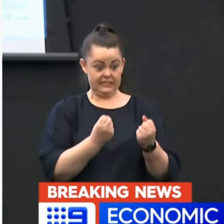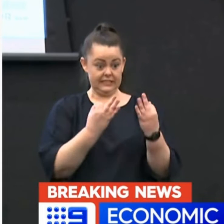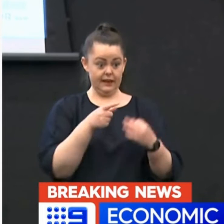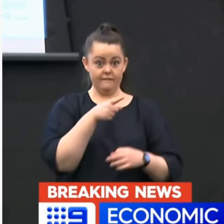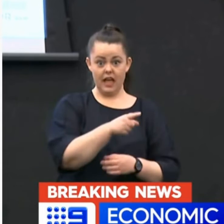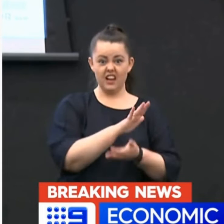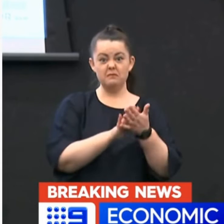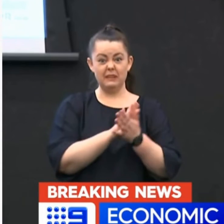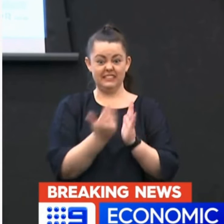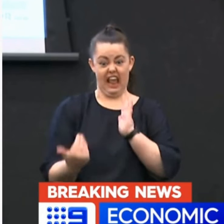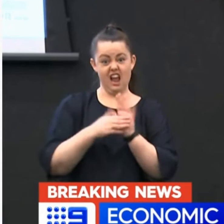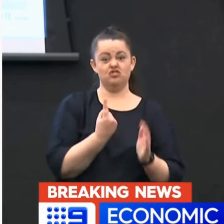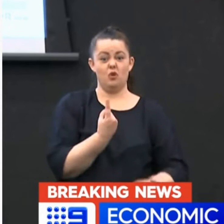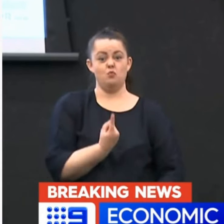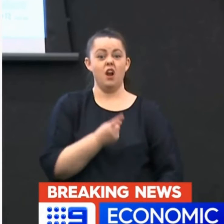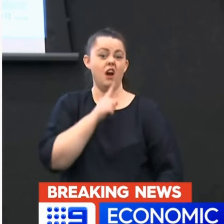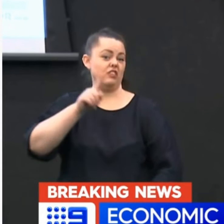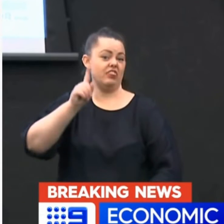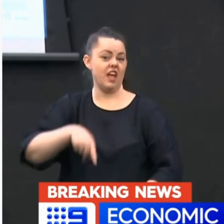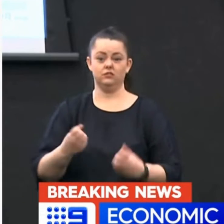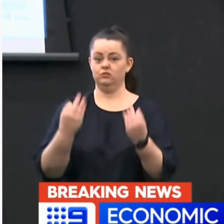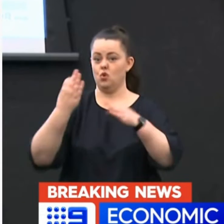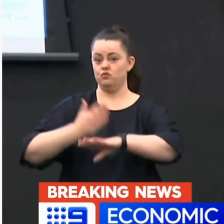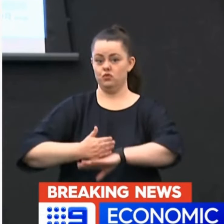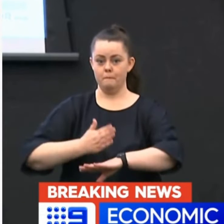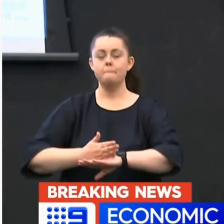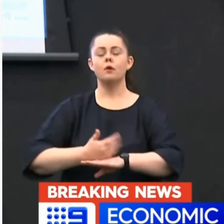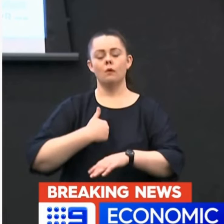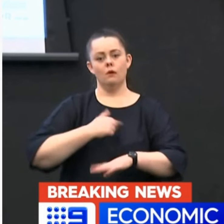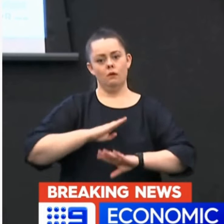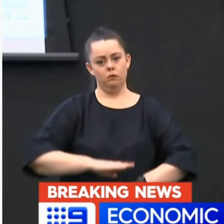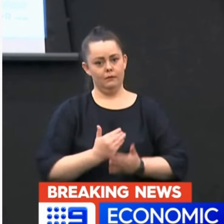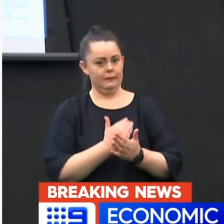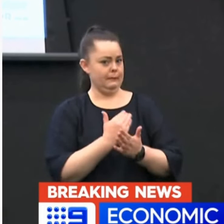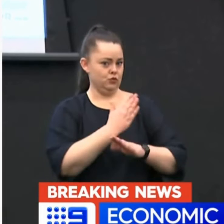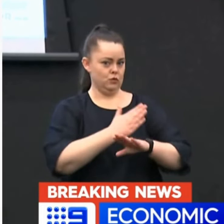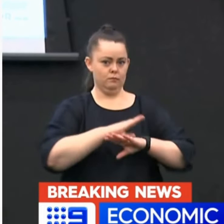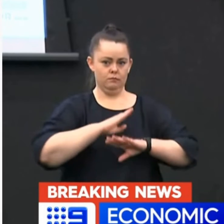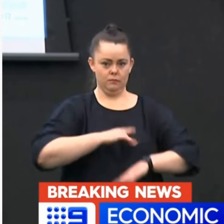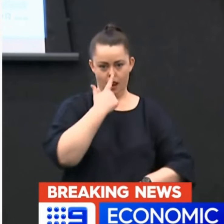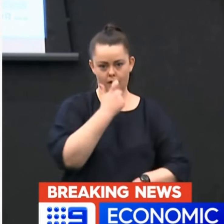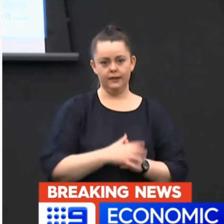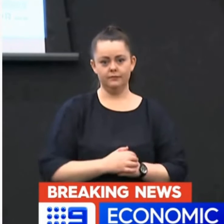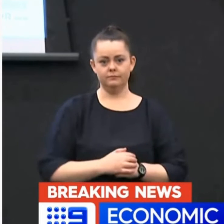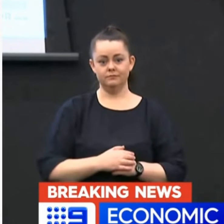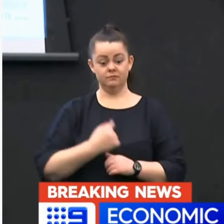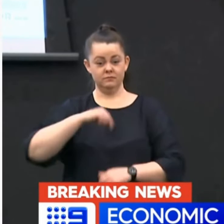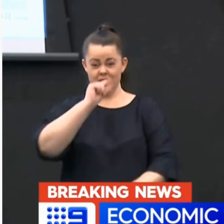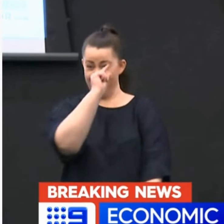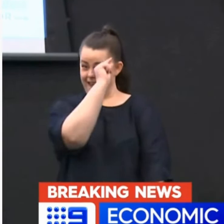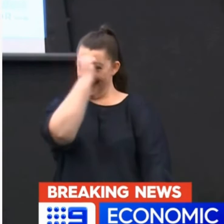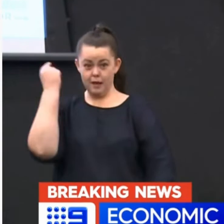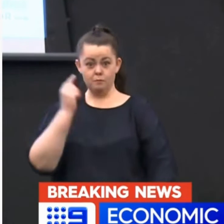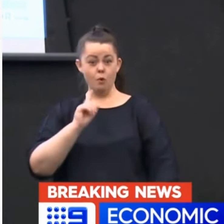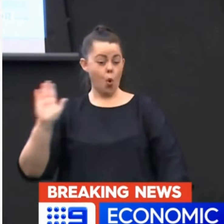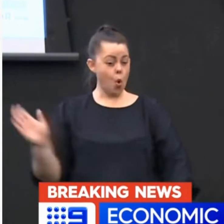work. Our goal, our aim, is to get every single person back into a job